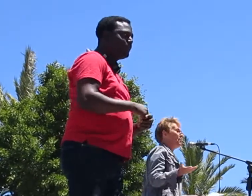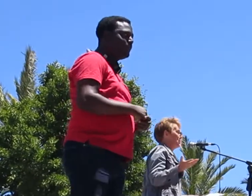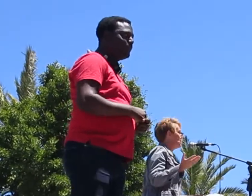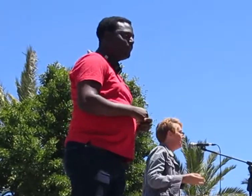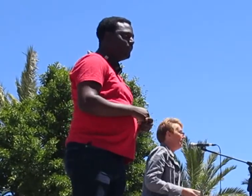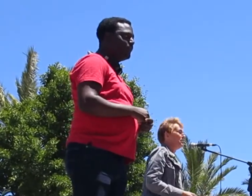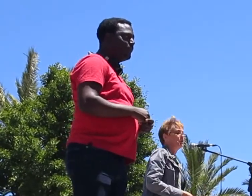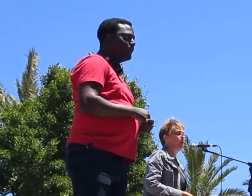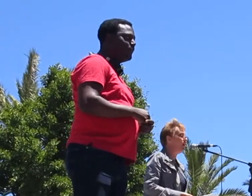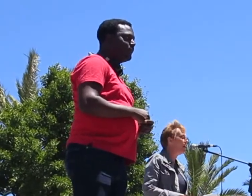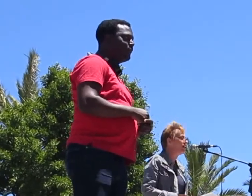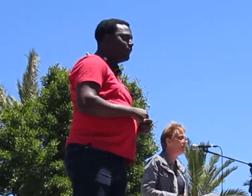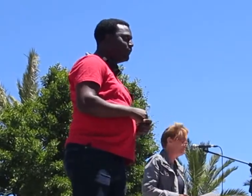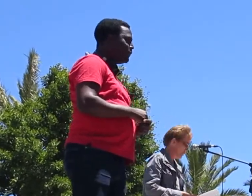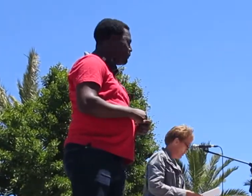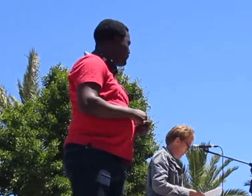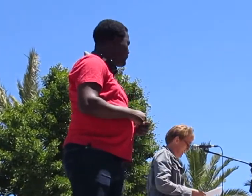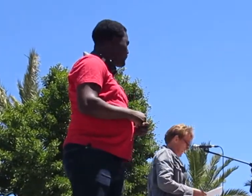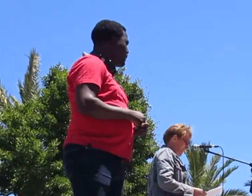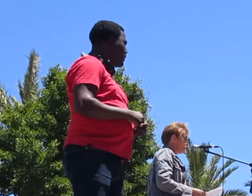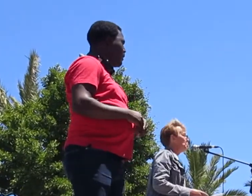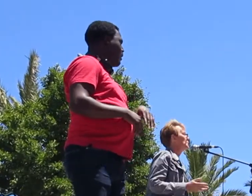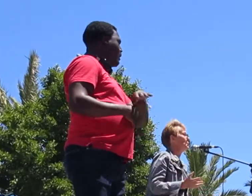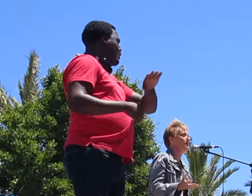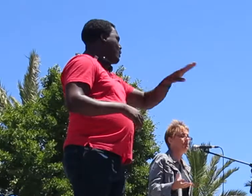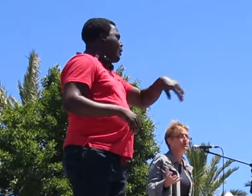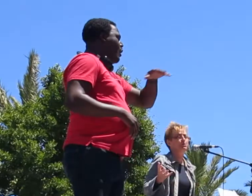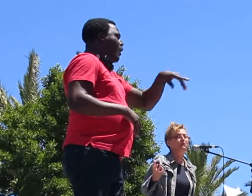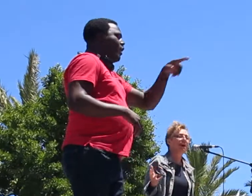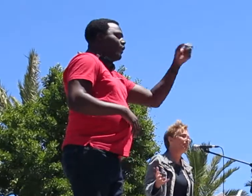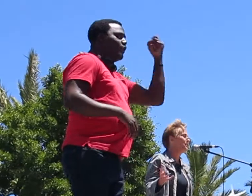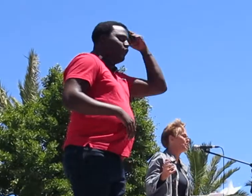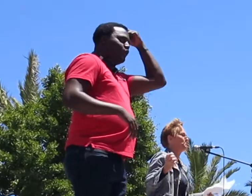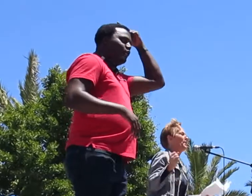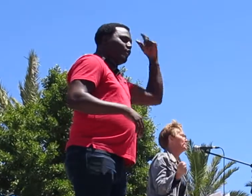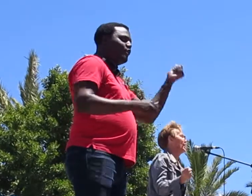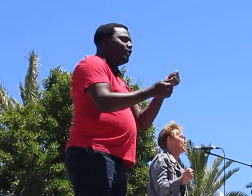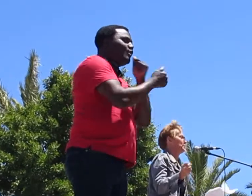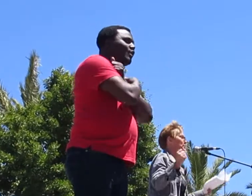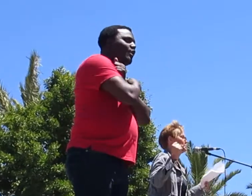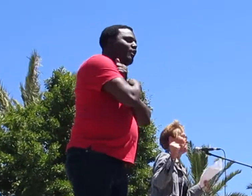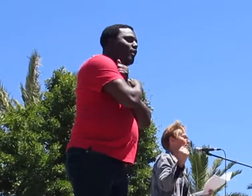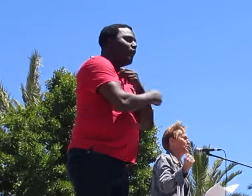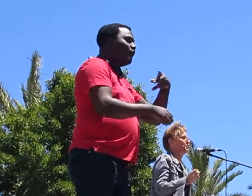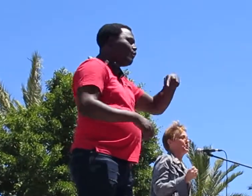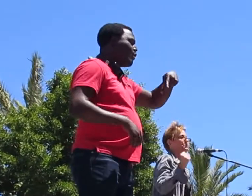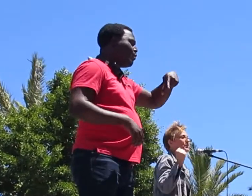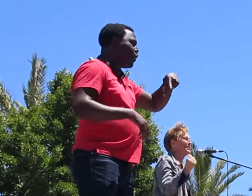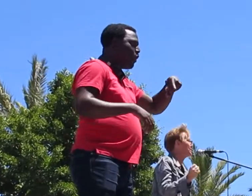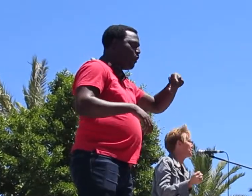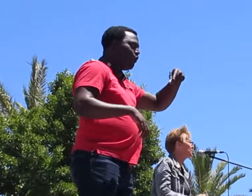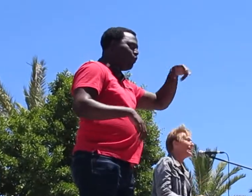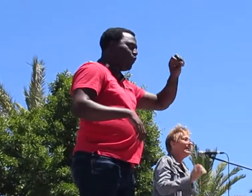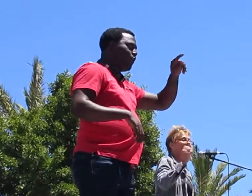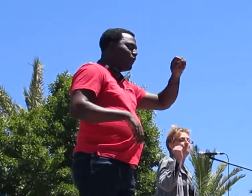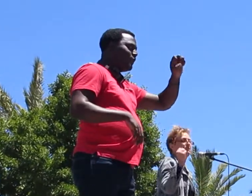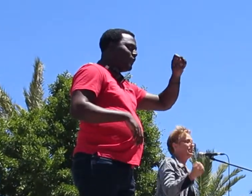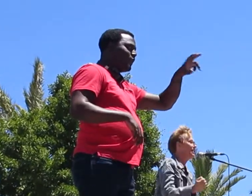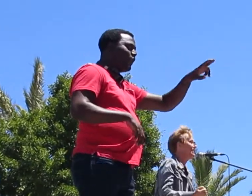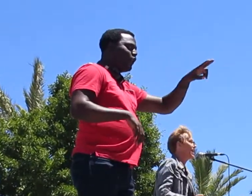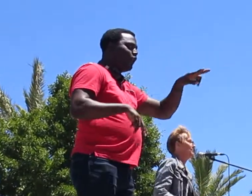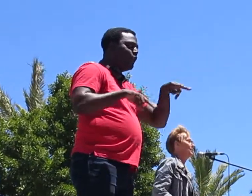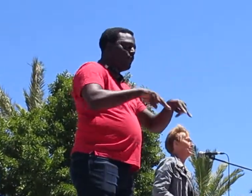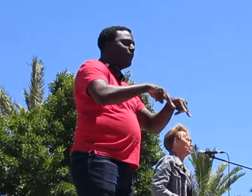And so to all of you, you dreamers, you lovers, you protesters, you marchers, you resistors,